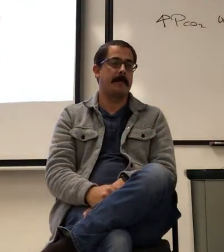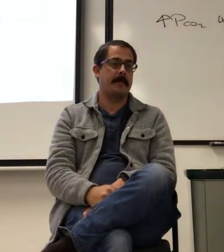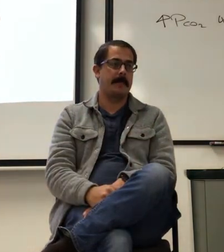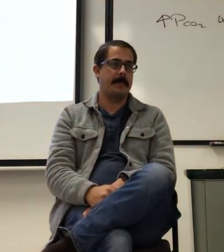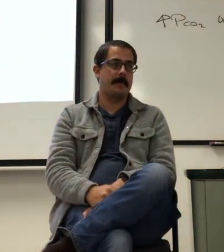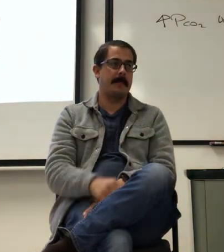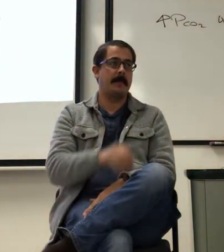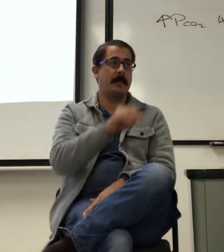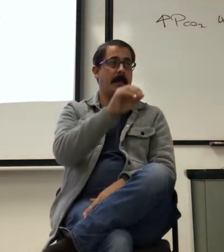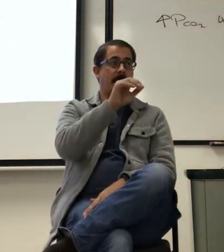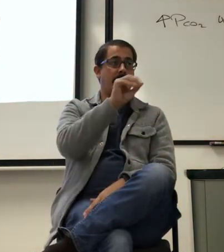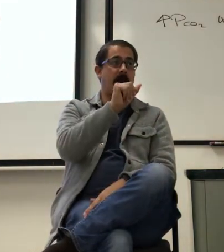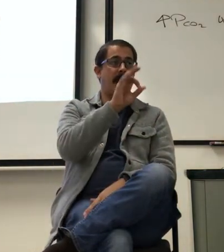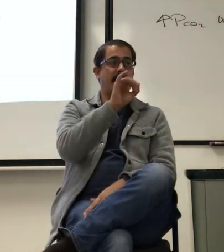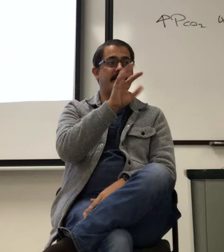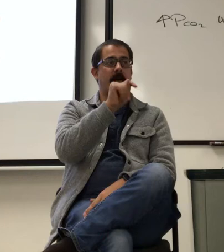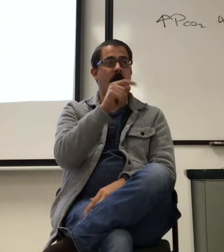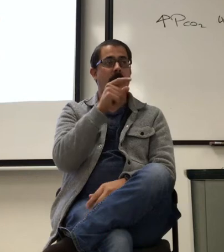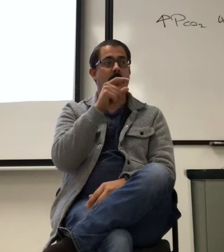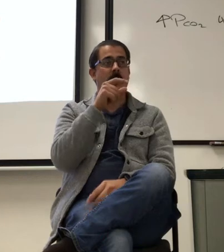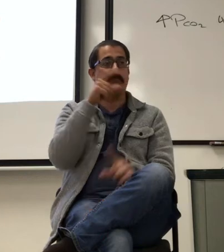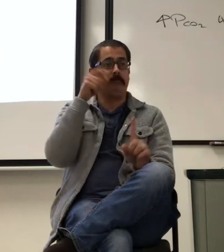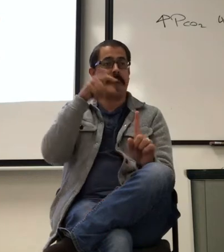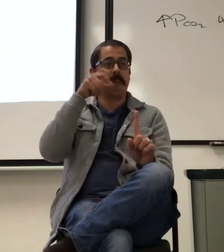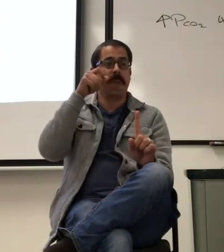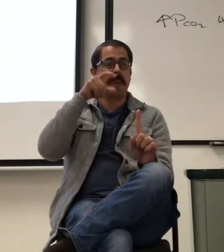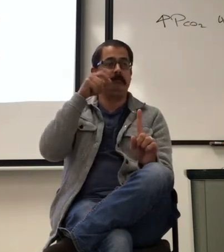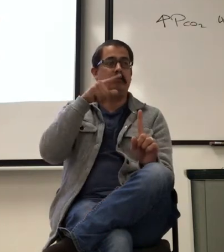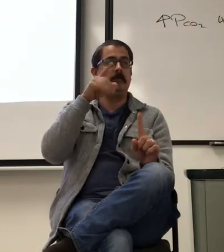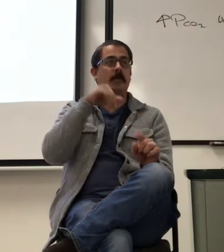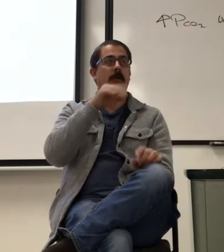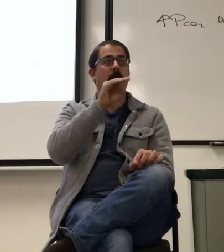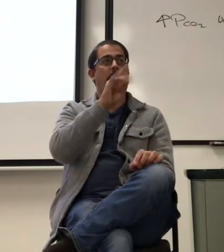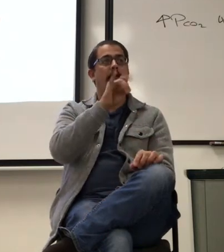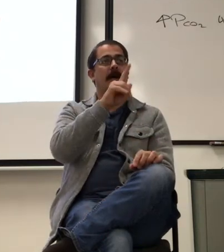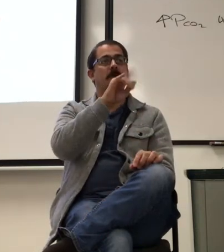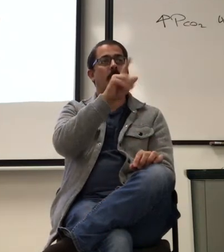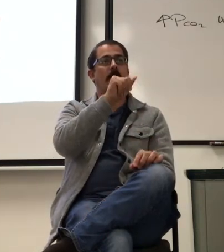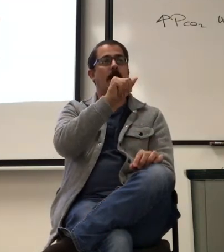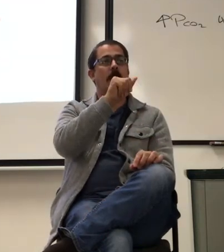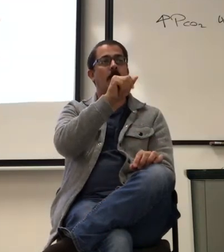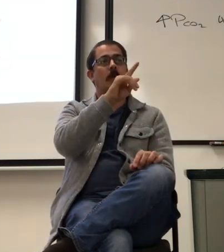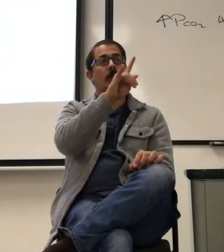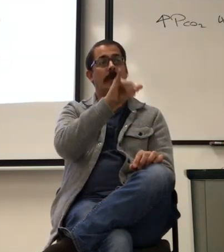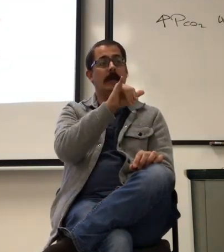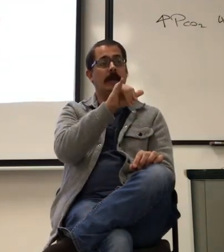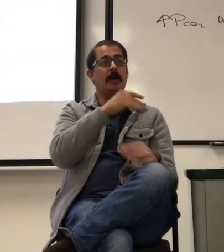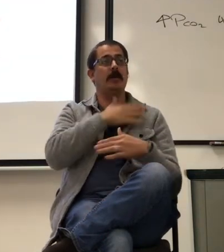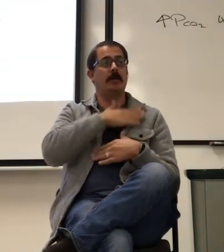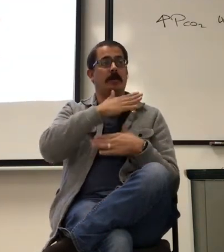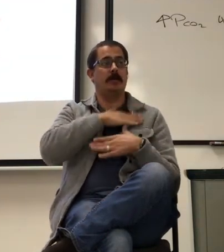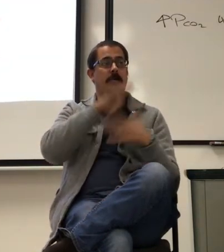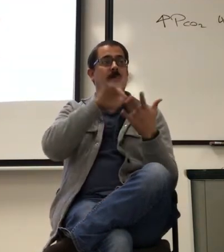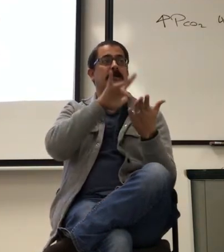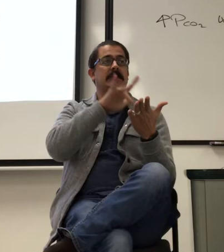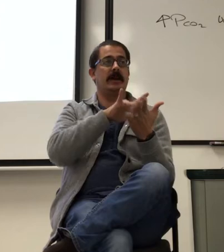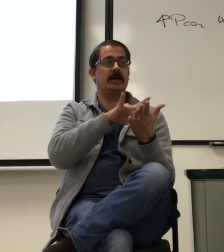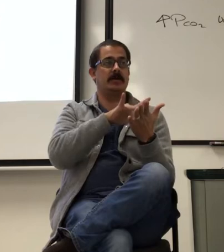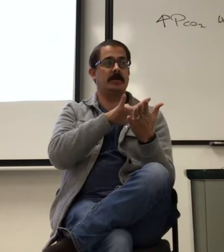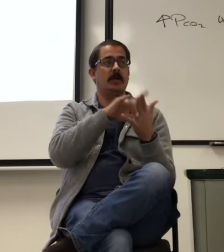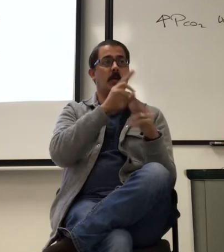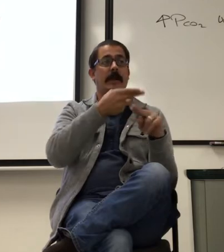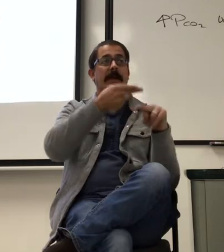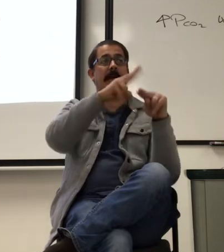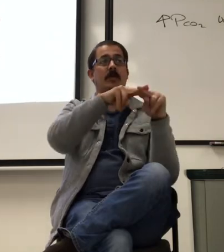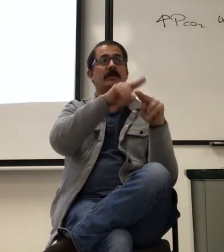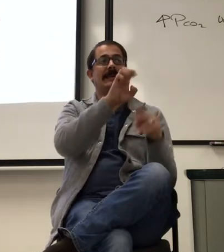aether impulses will trigger the medullary respiratory centers to increase